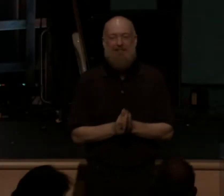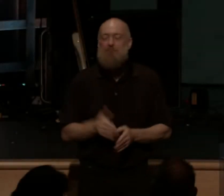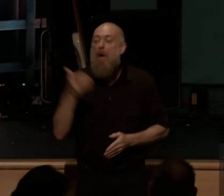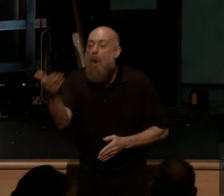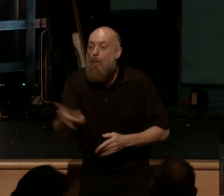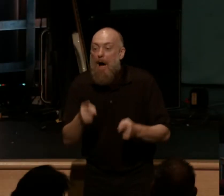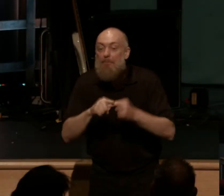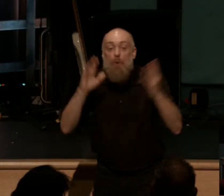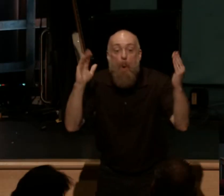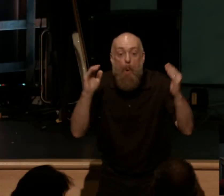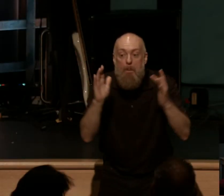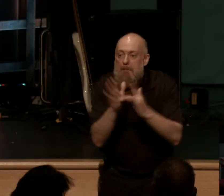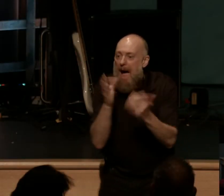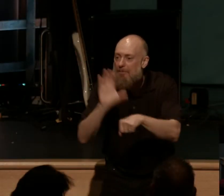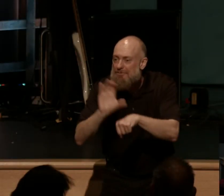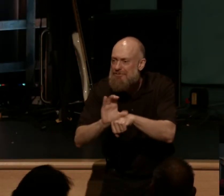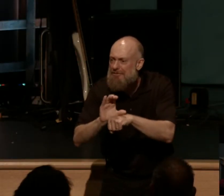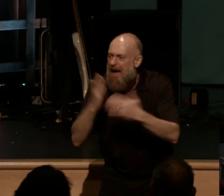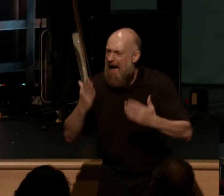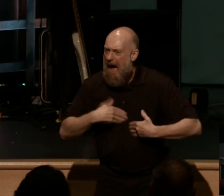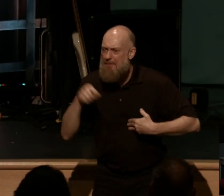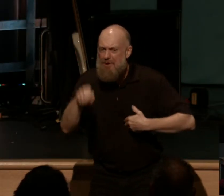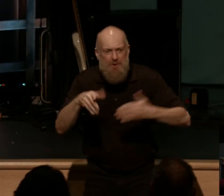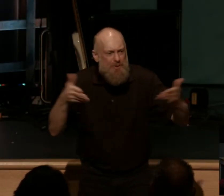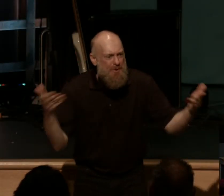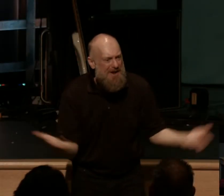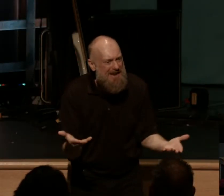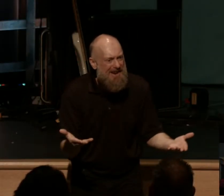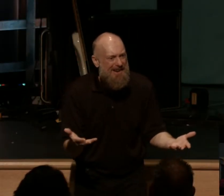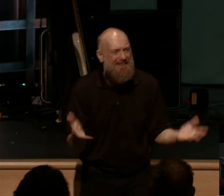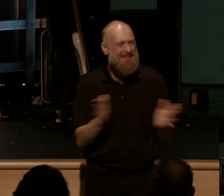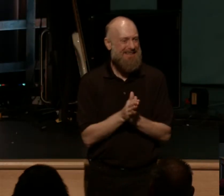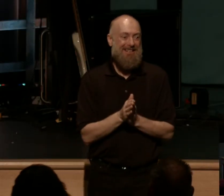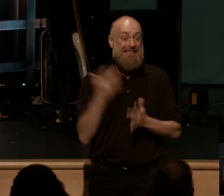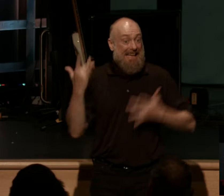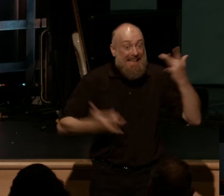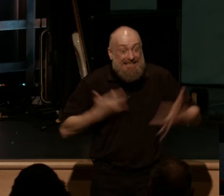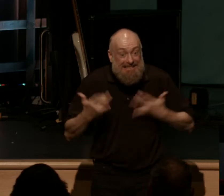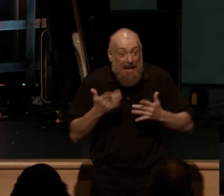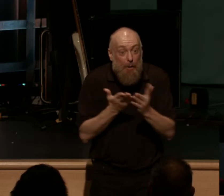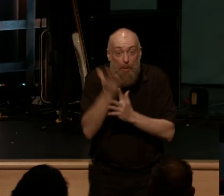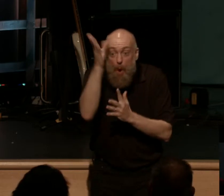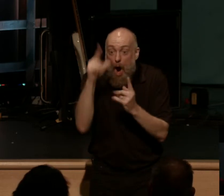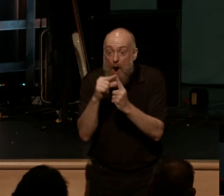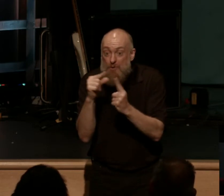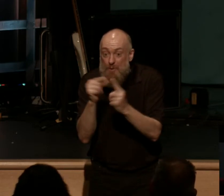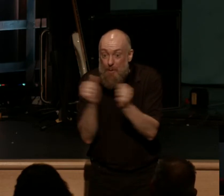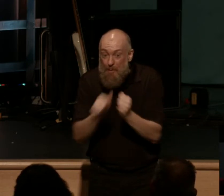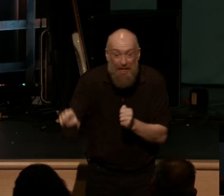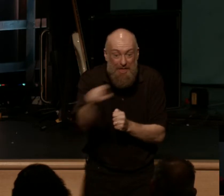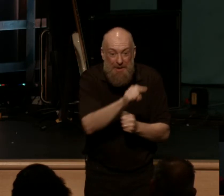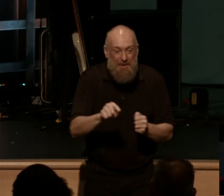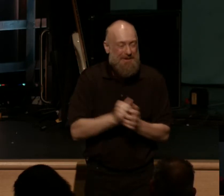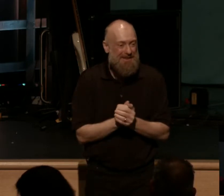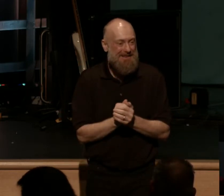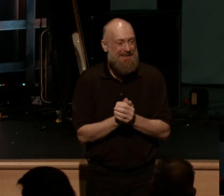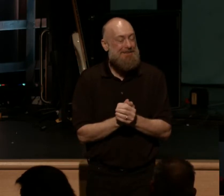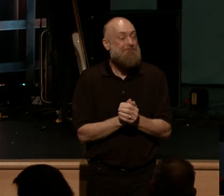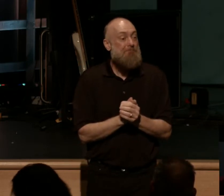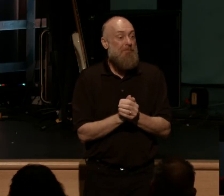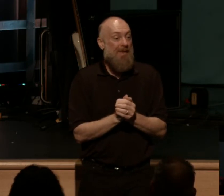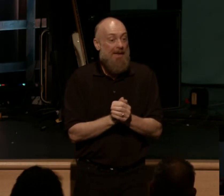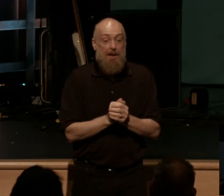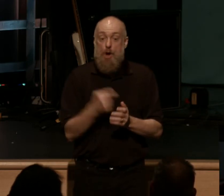Welcome to Hope Bible Church. We're so glad that you are here. Things that we share together. I'm so excited to go through God's word with you. This